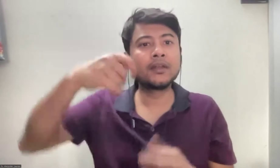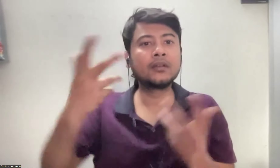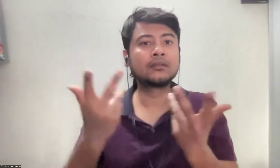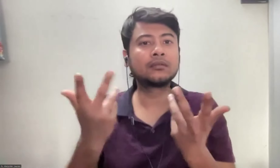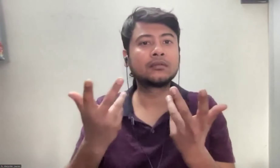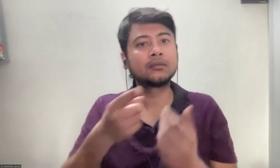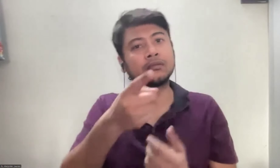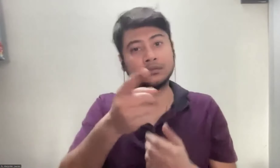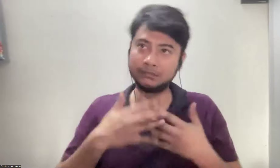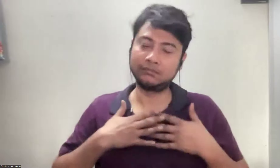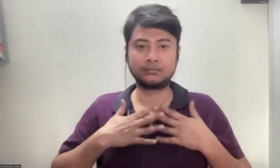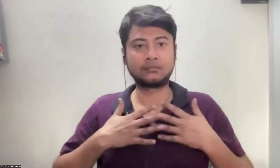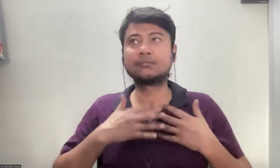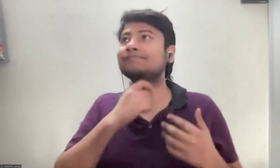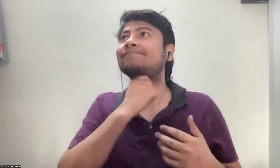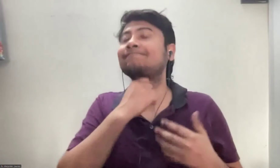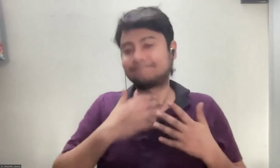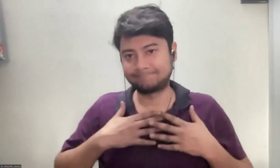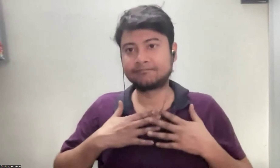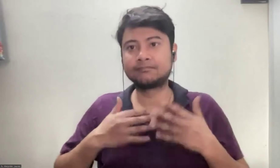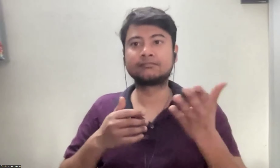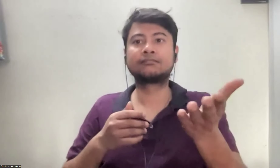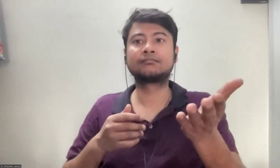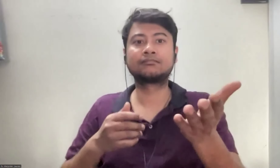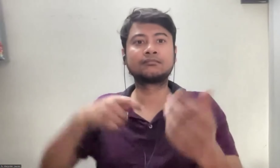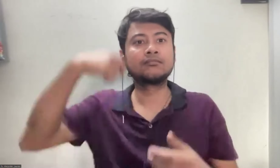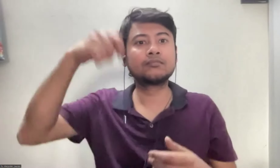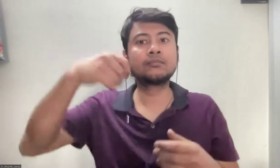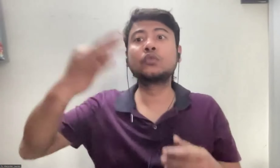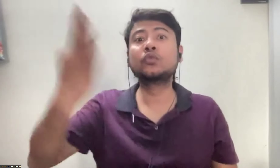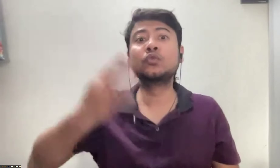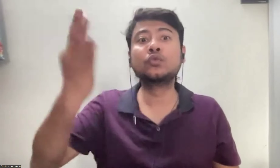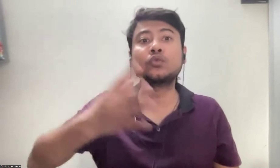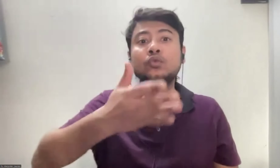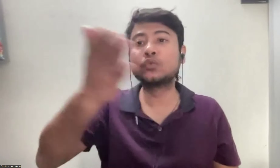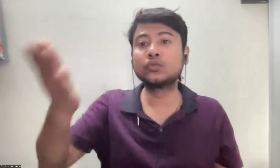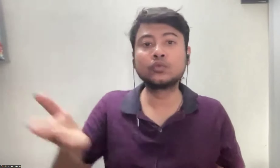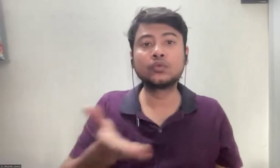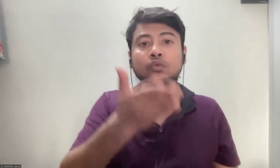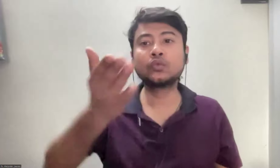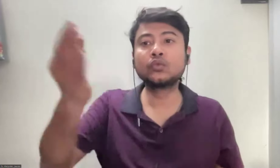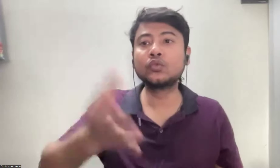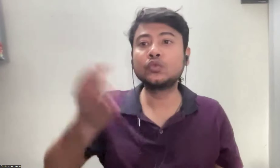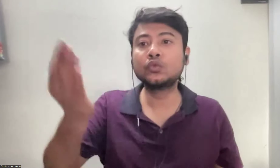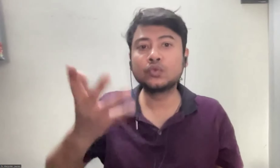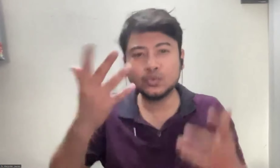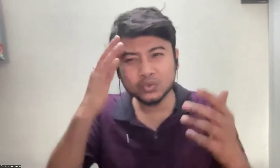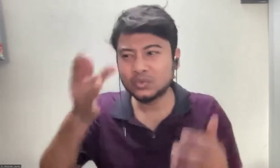that she'll be sending one video. So please make that video of how to do chanting.